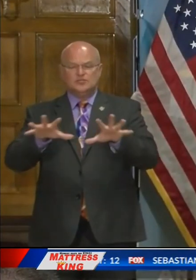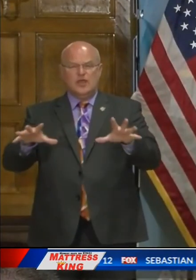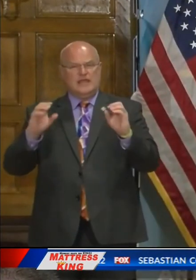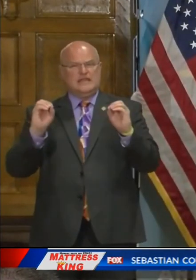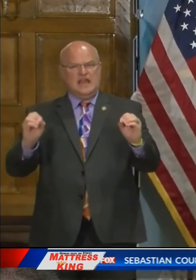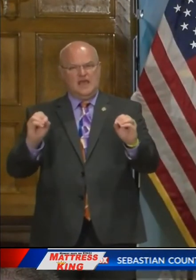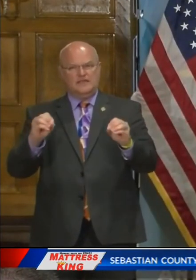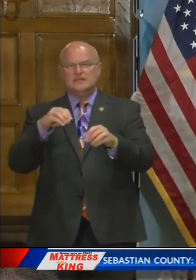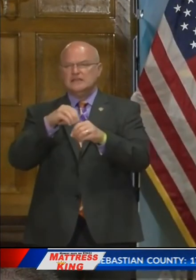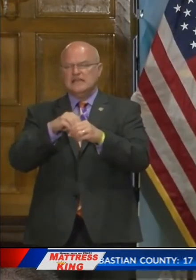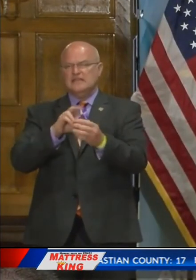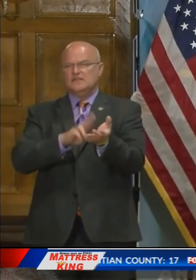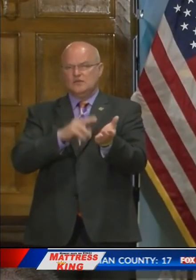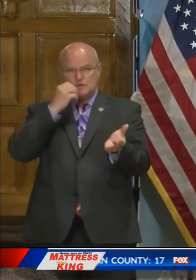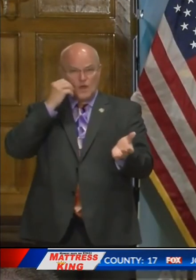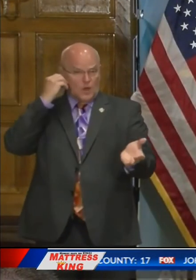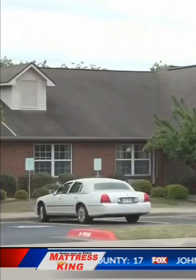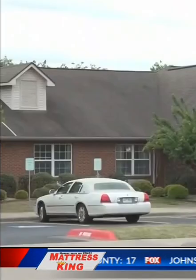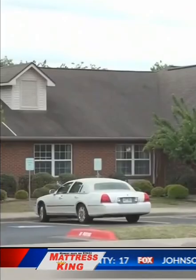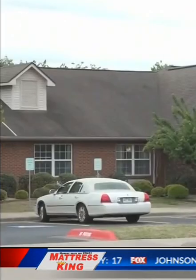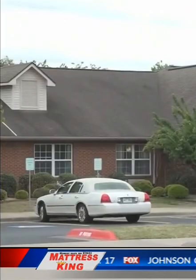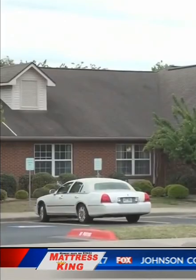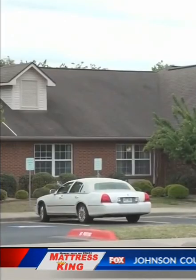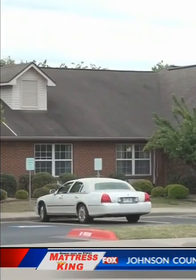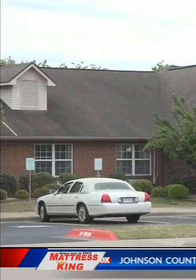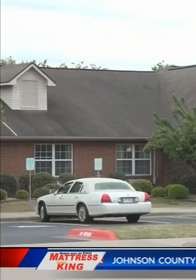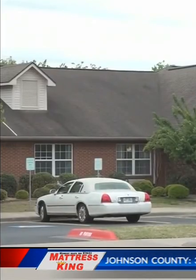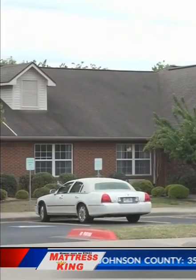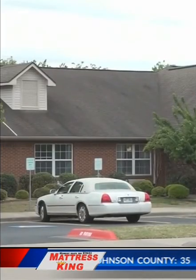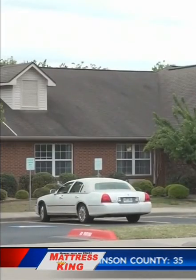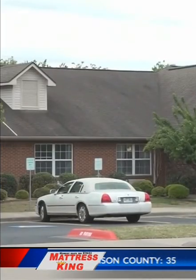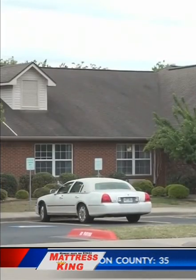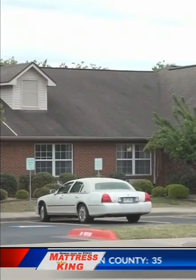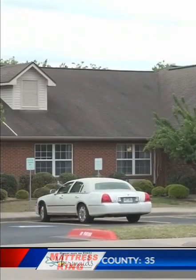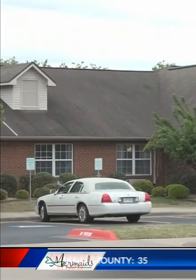contagion in these facilities. In Fayetteville, Andrew Epperson, Fox 24 News.